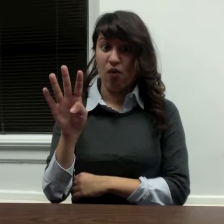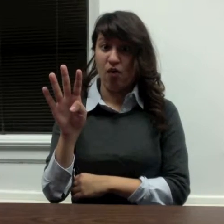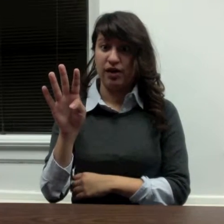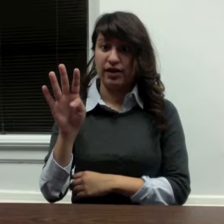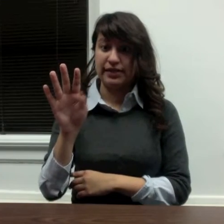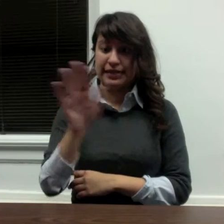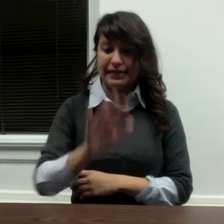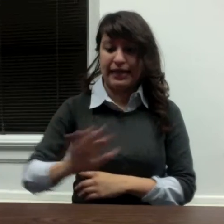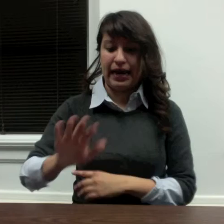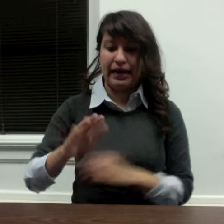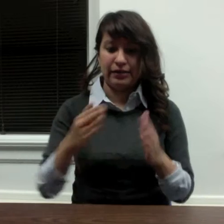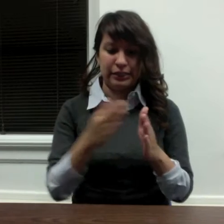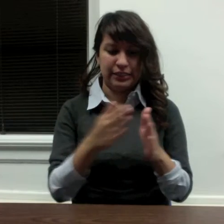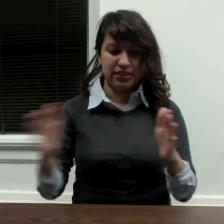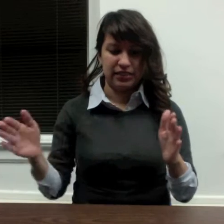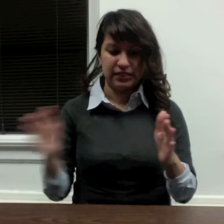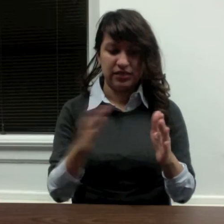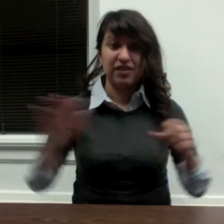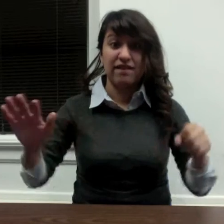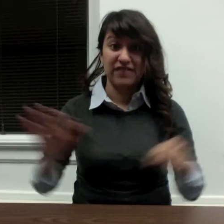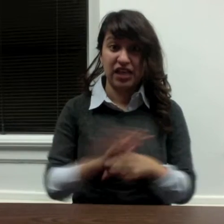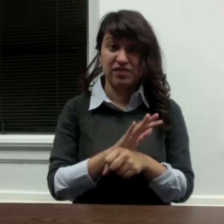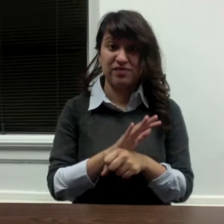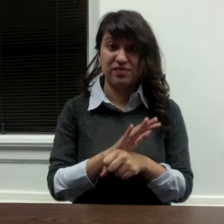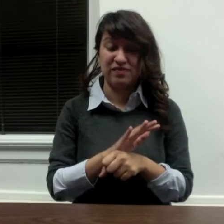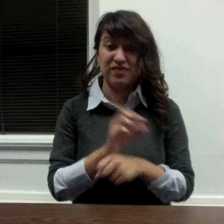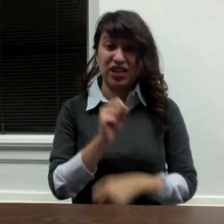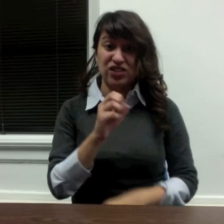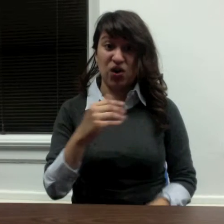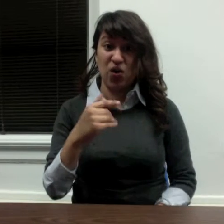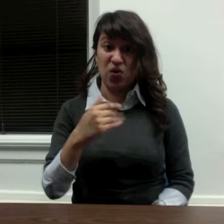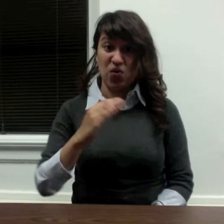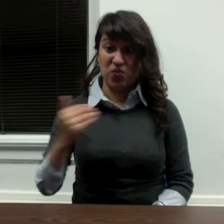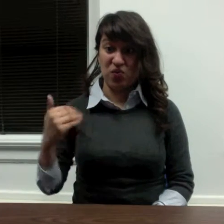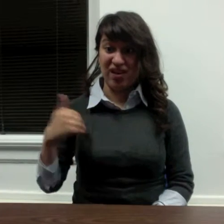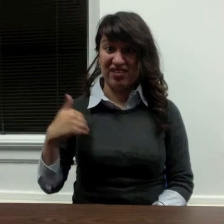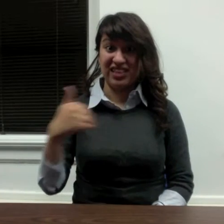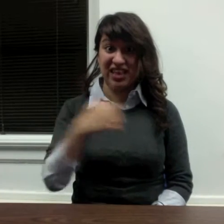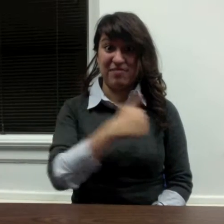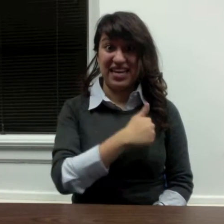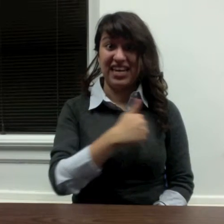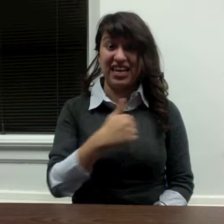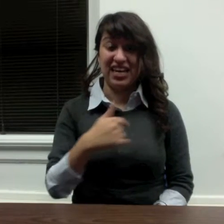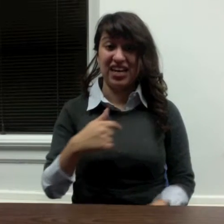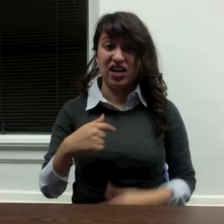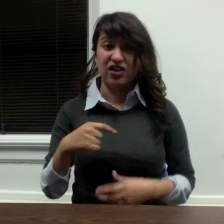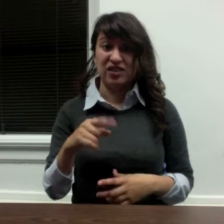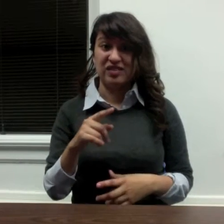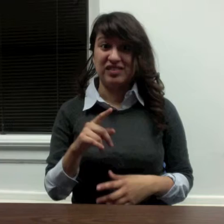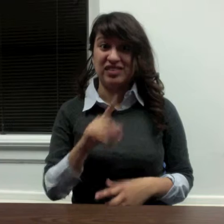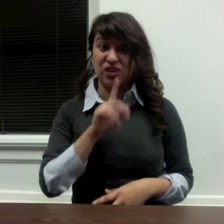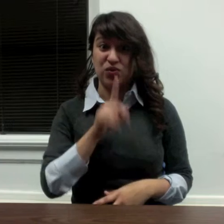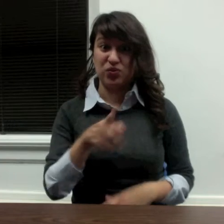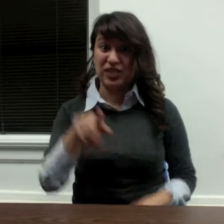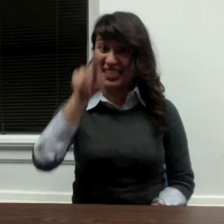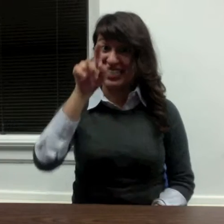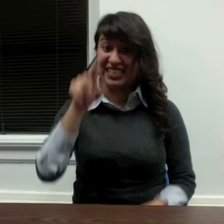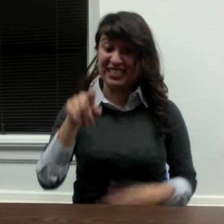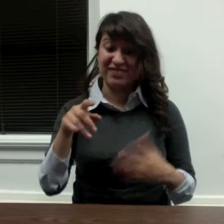concerned, but the deadline, as interpreters, we always wait till the last minute. The deadline